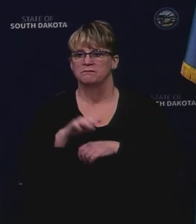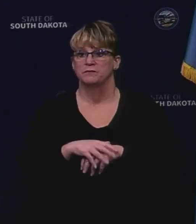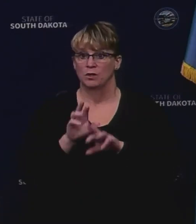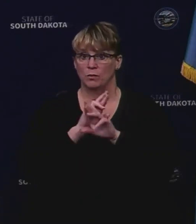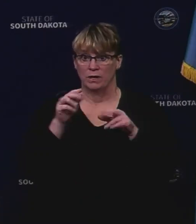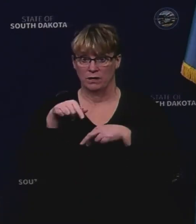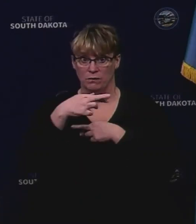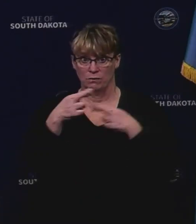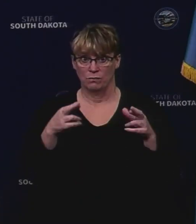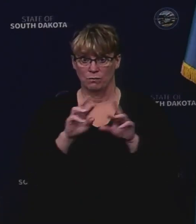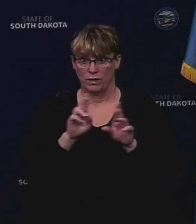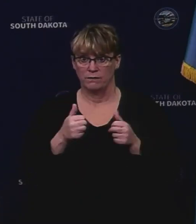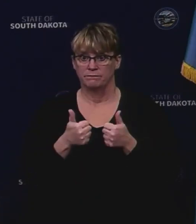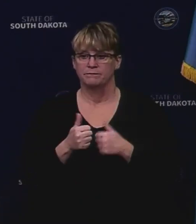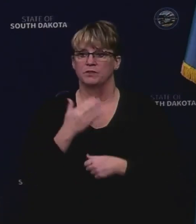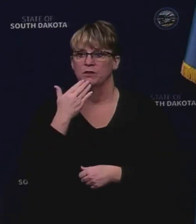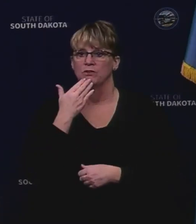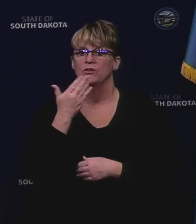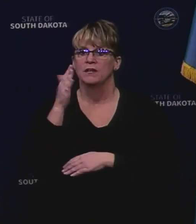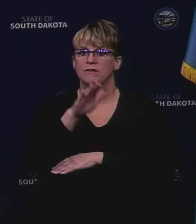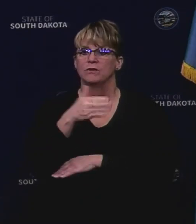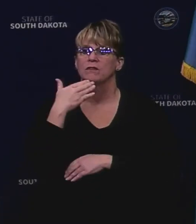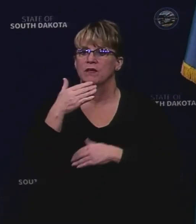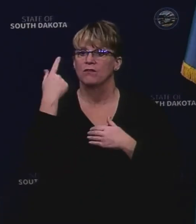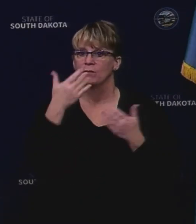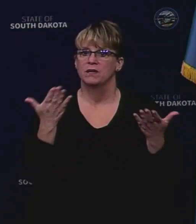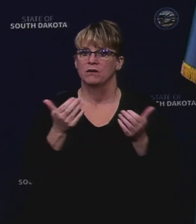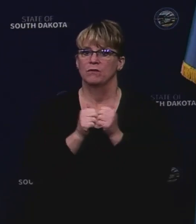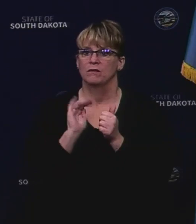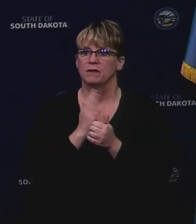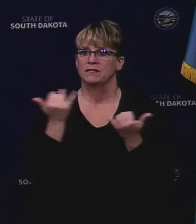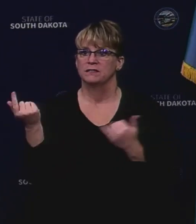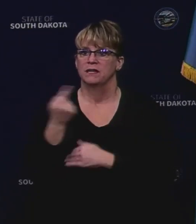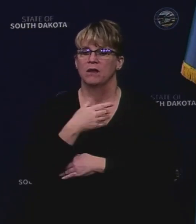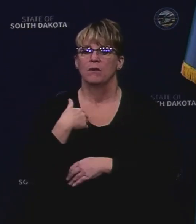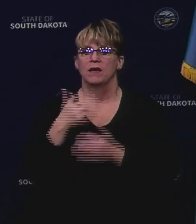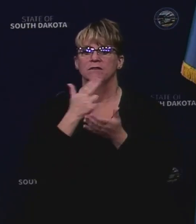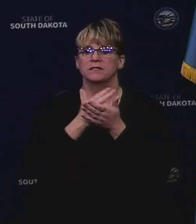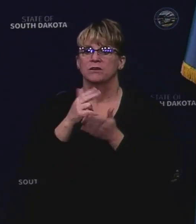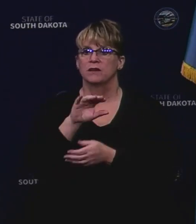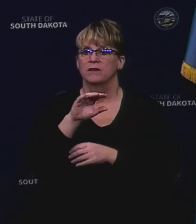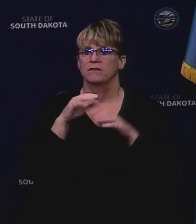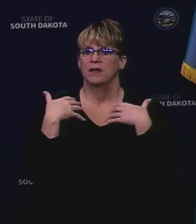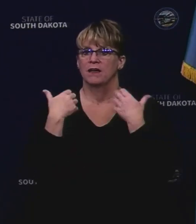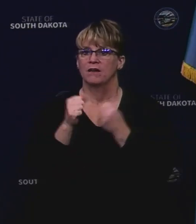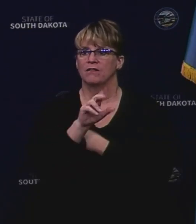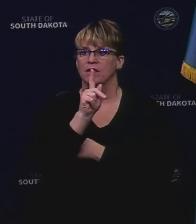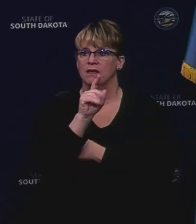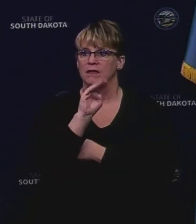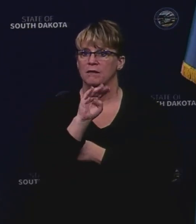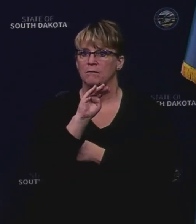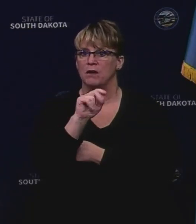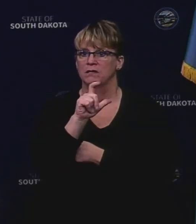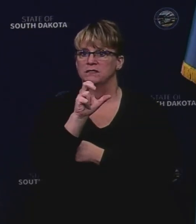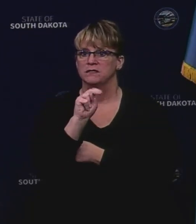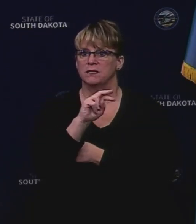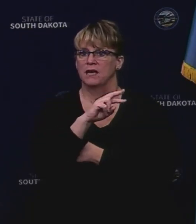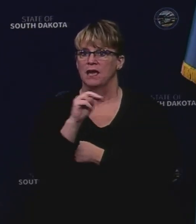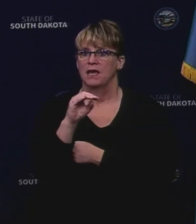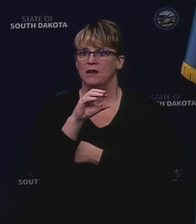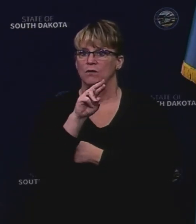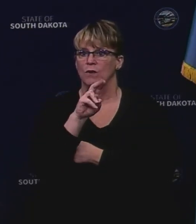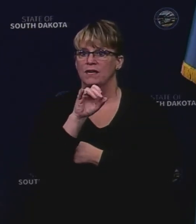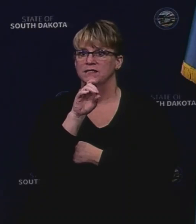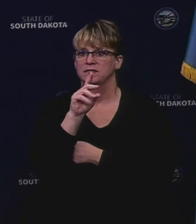Are we ready in the room? Okay, good afternoon. Thank you all for joining me today. I'm joined by our Secretary of Health, Kim Malzum-Risden. And